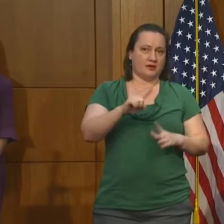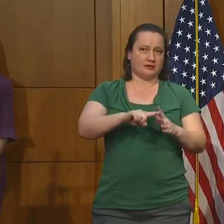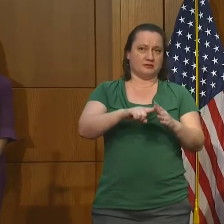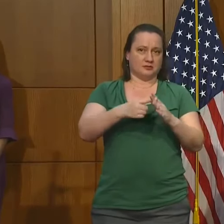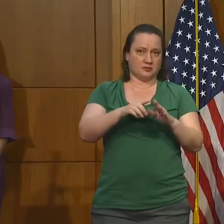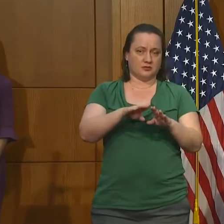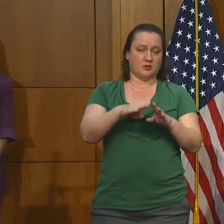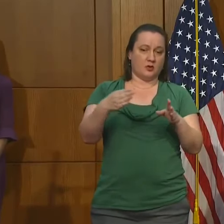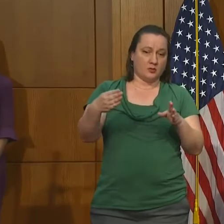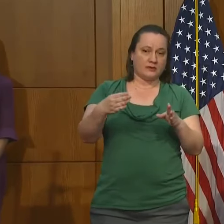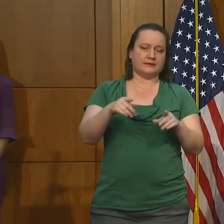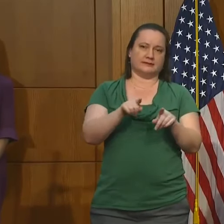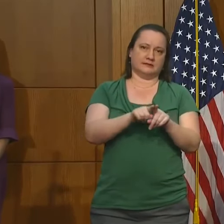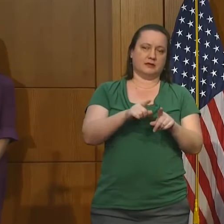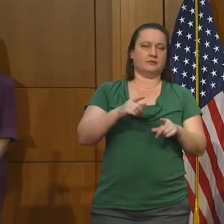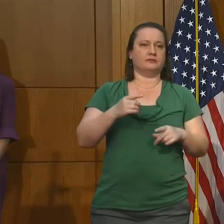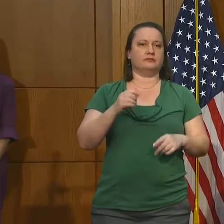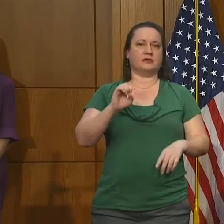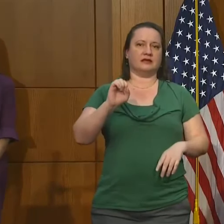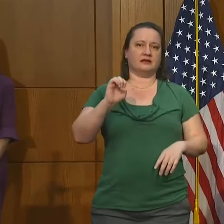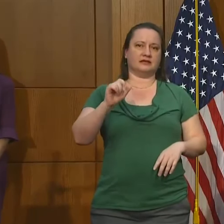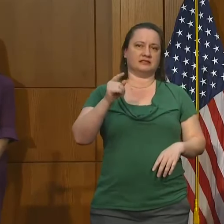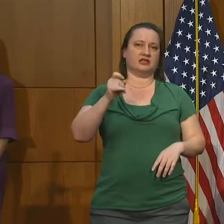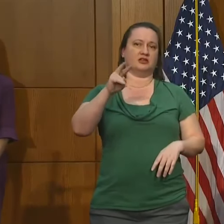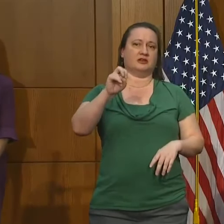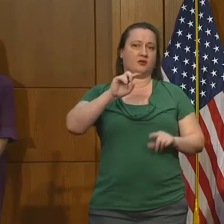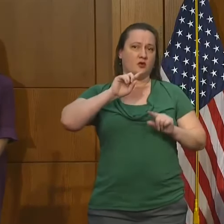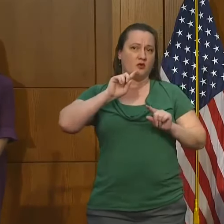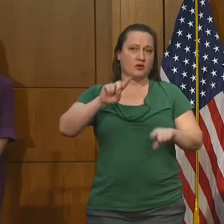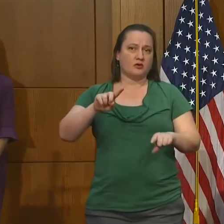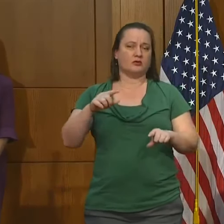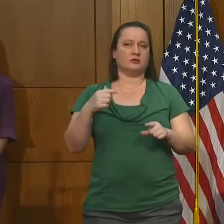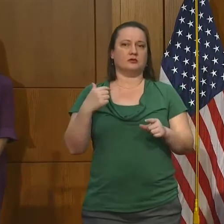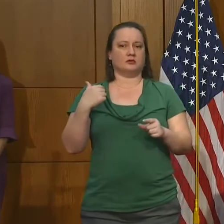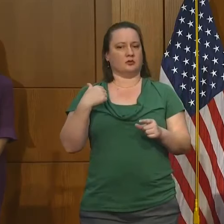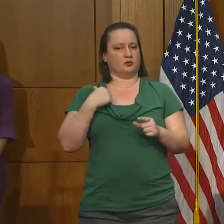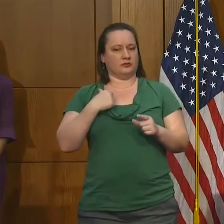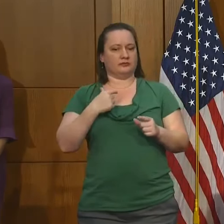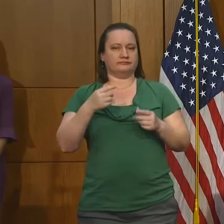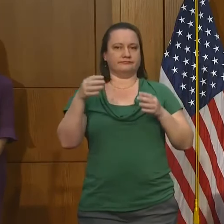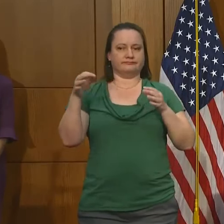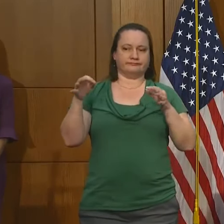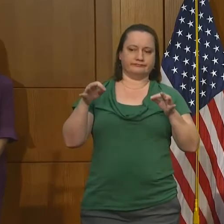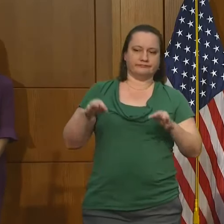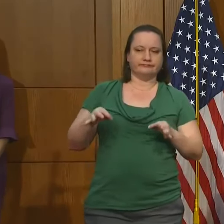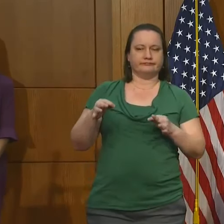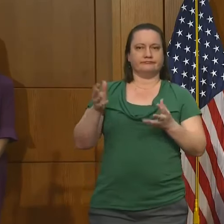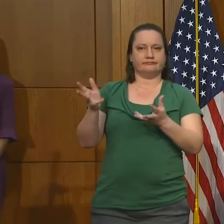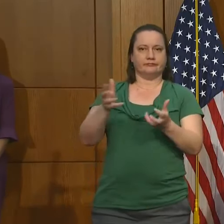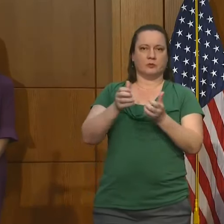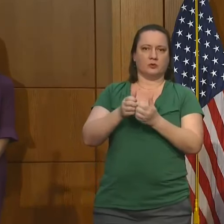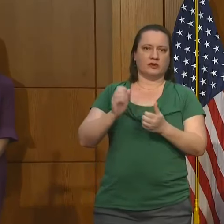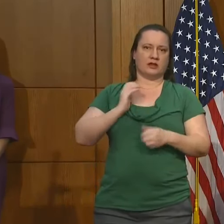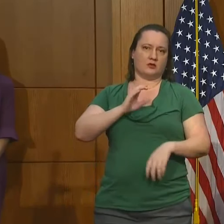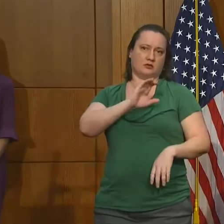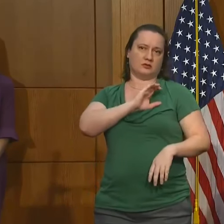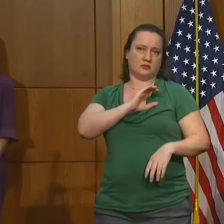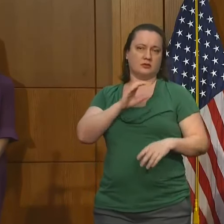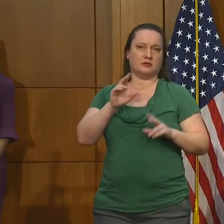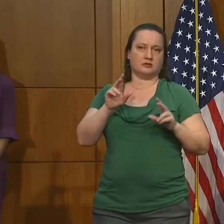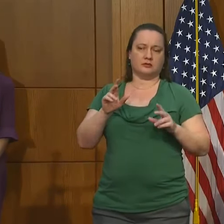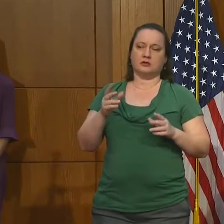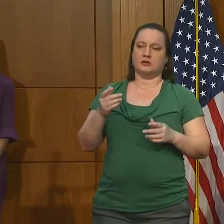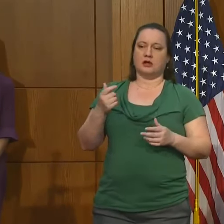law enforcement agents, again, what they've been trying to do, and I've spoken to a lot of them, is obviously we're not out here